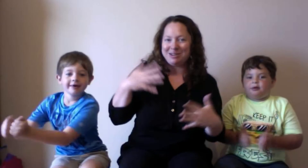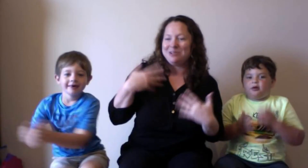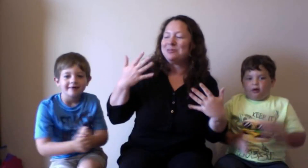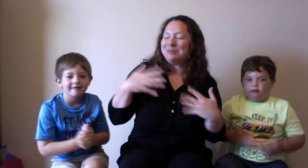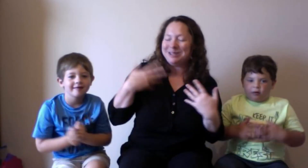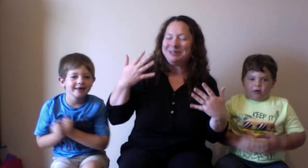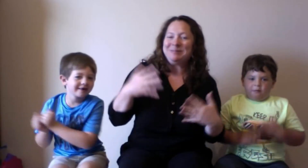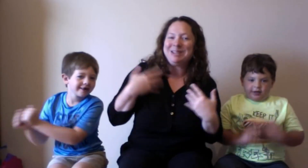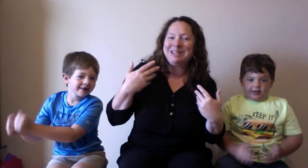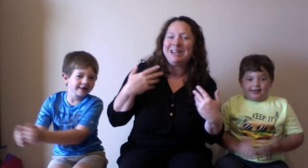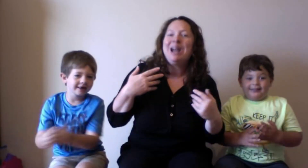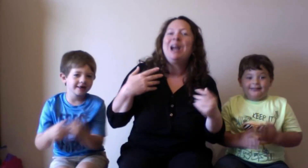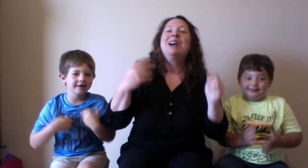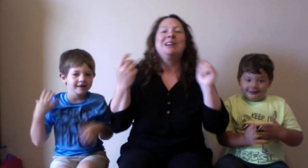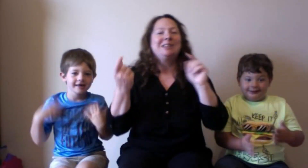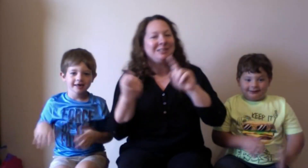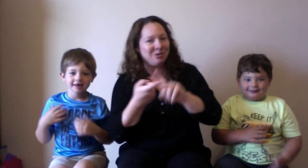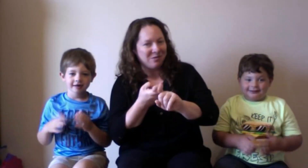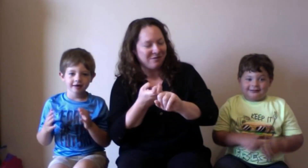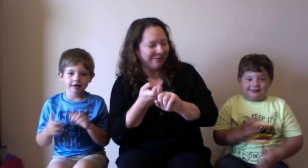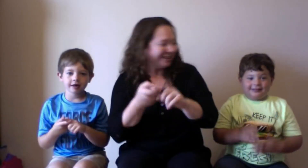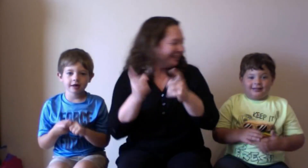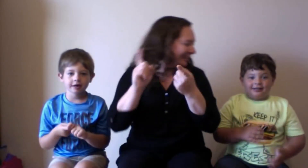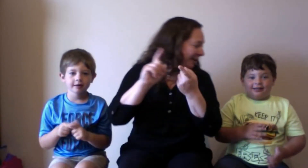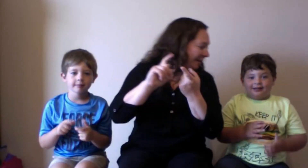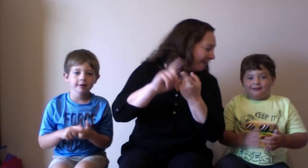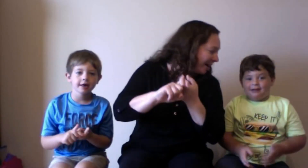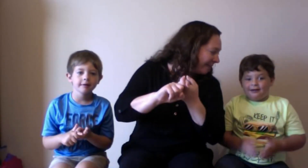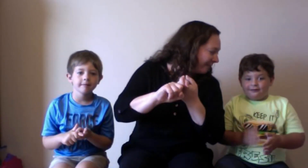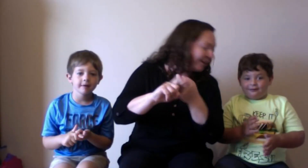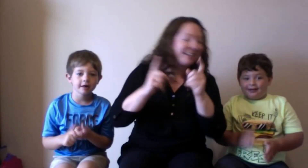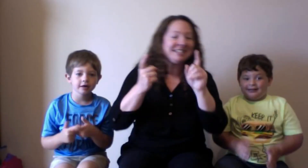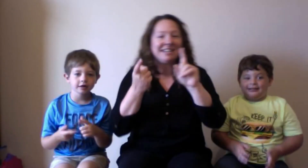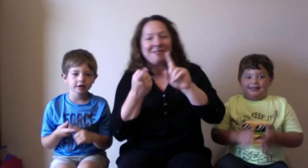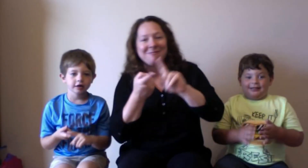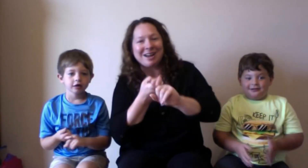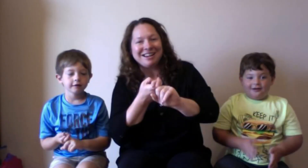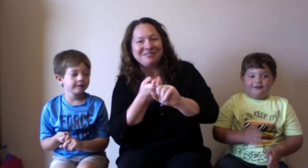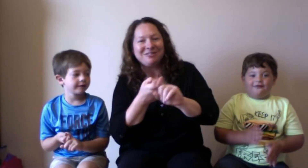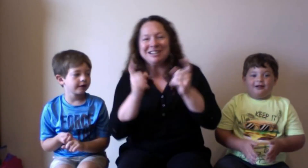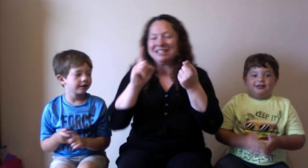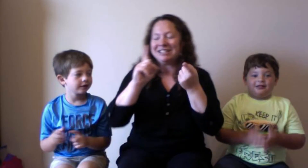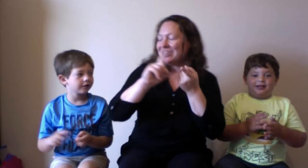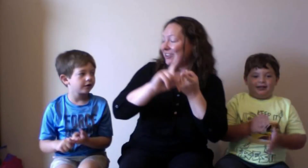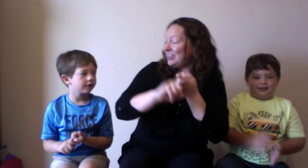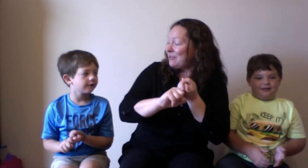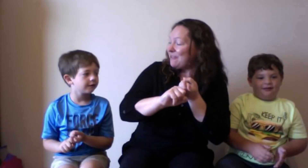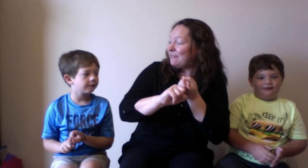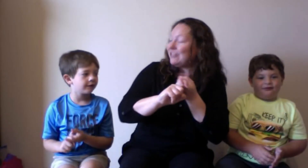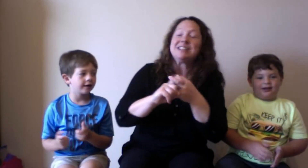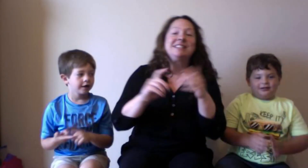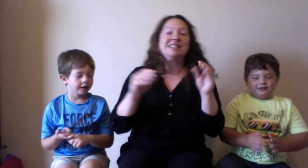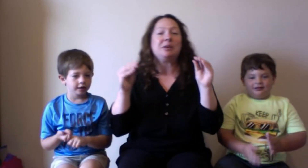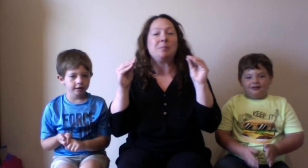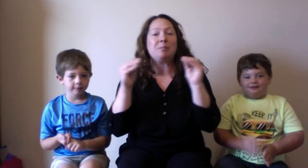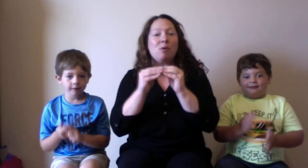we'll be. Because your friends are my friends and my friends are your friends. The more